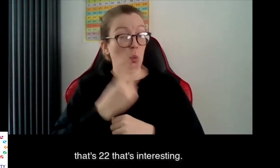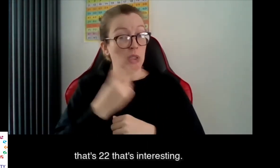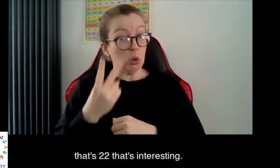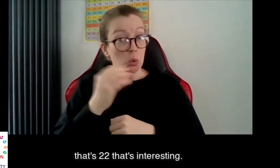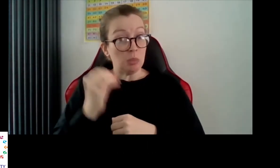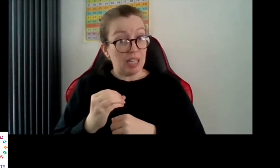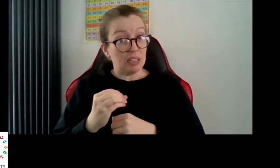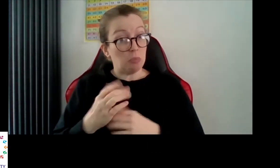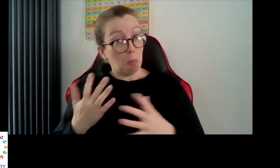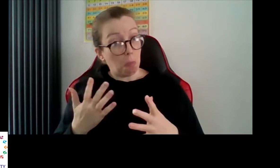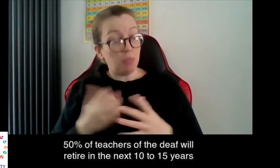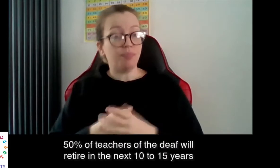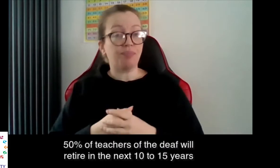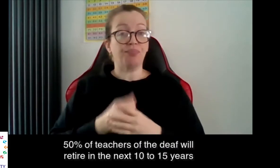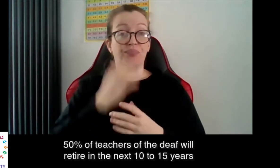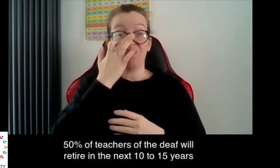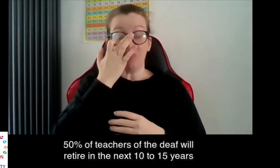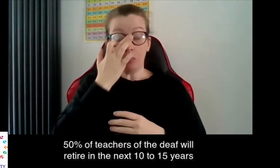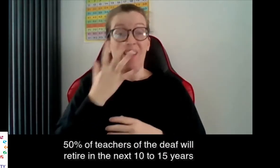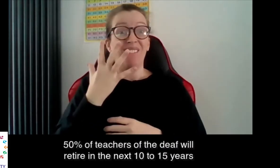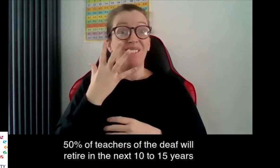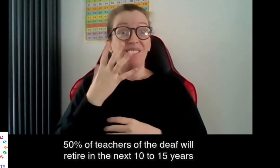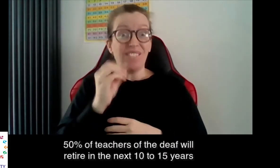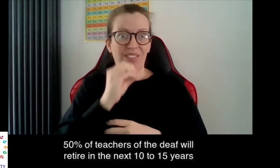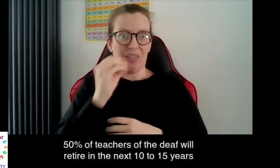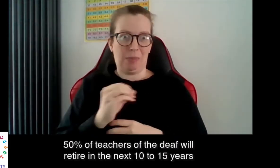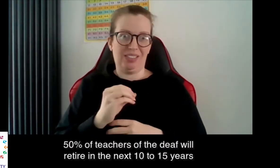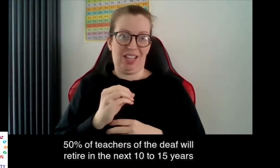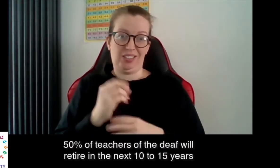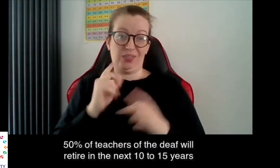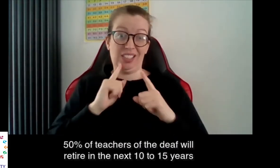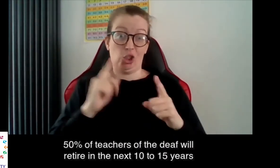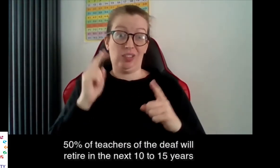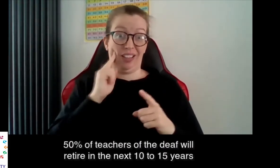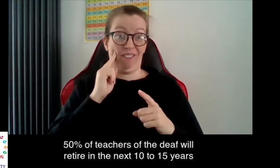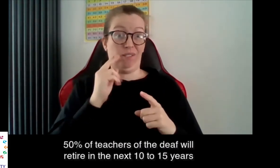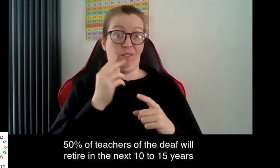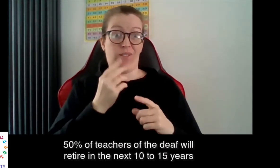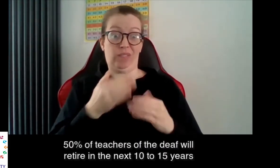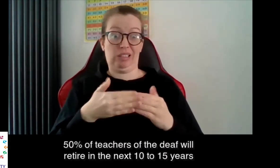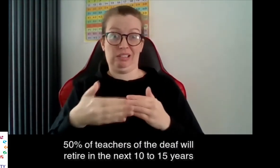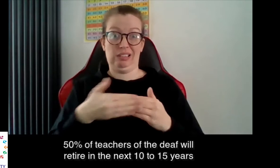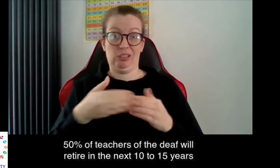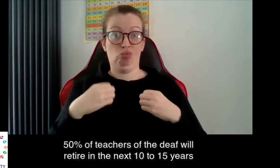interesting. 50% of teachers of the deaf will retire in the next 10 to 15 years.